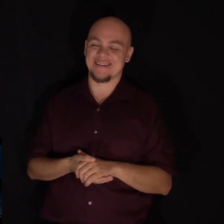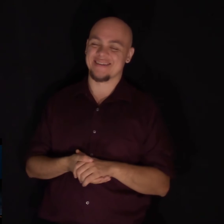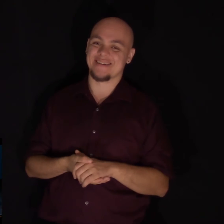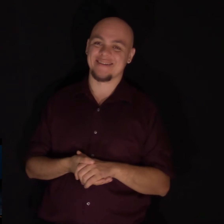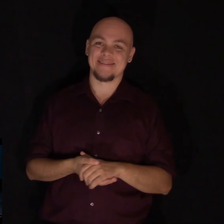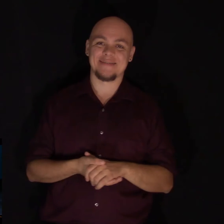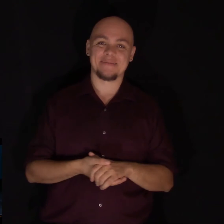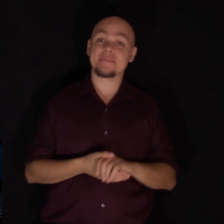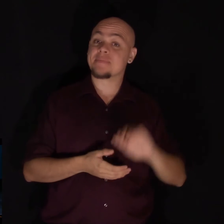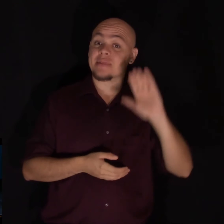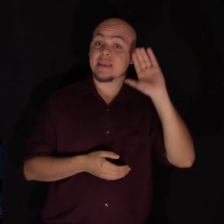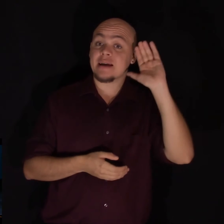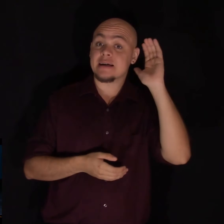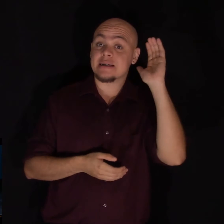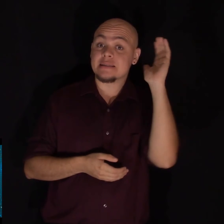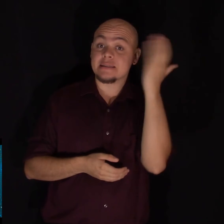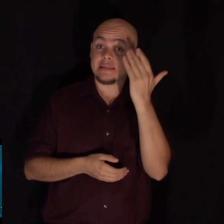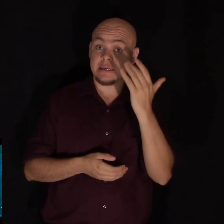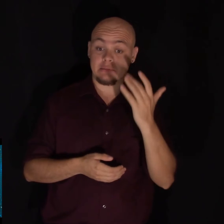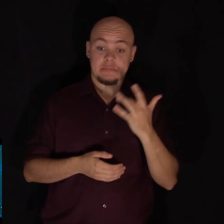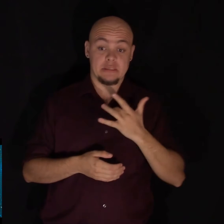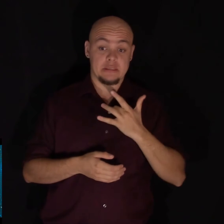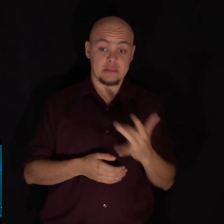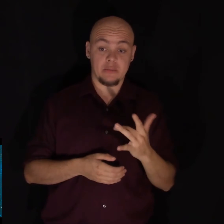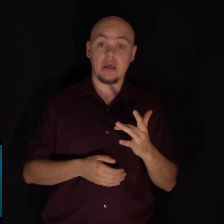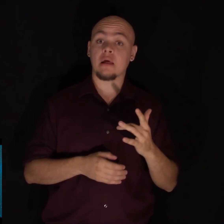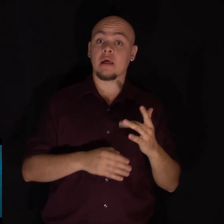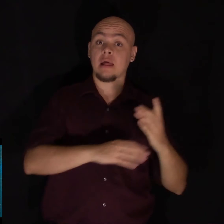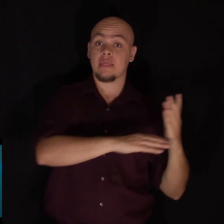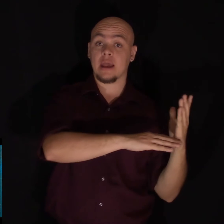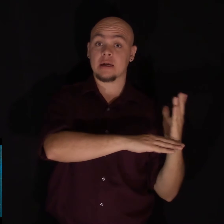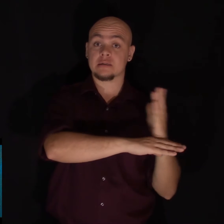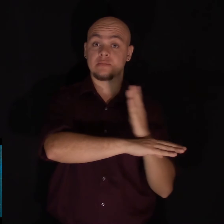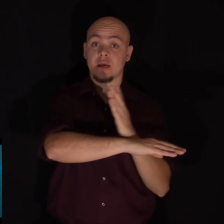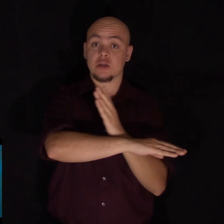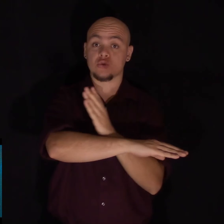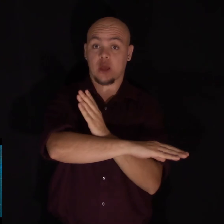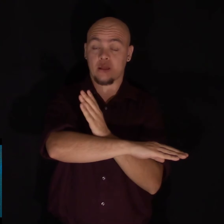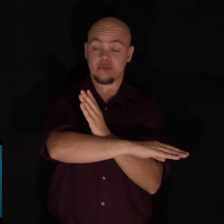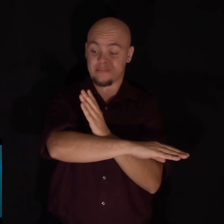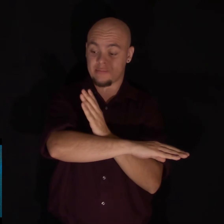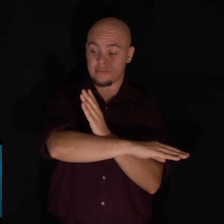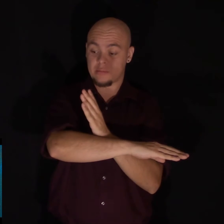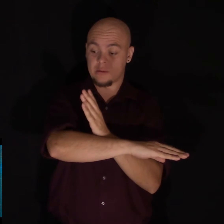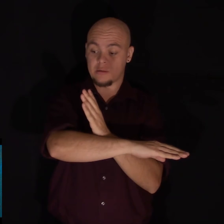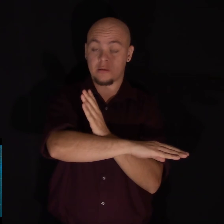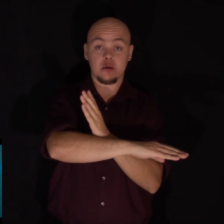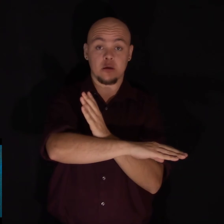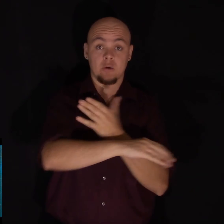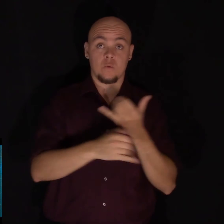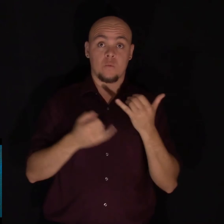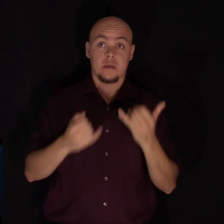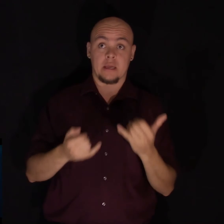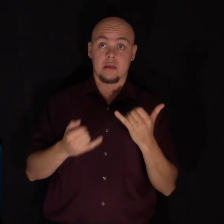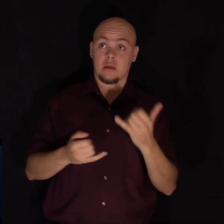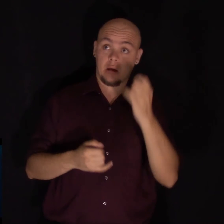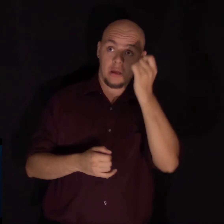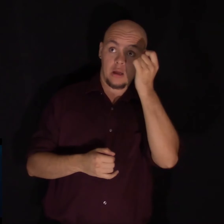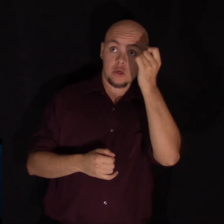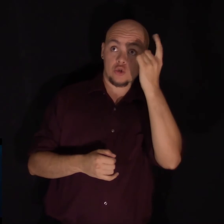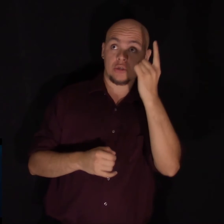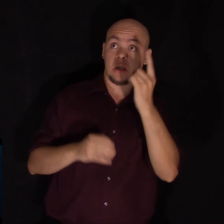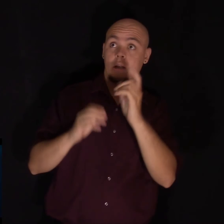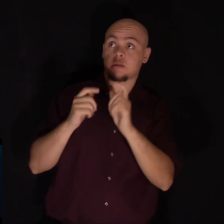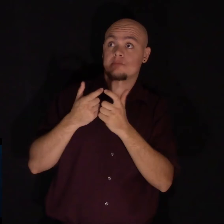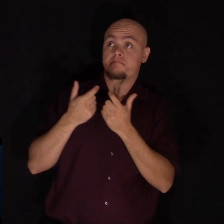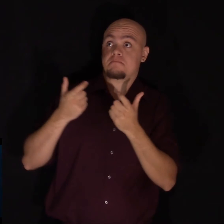It seems overwhelmingly likely, however, that the spectrum of intelligence extends much further than we currently conceive. And if we